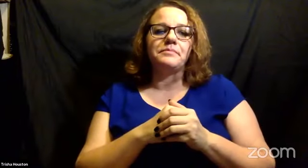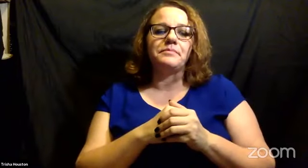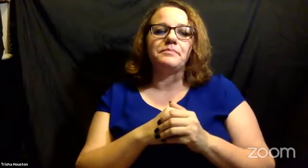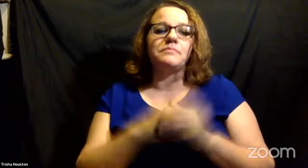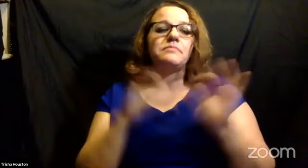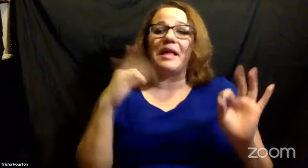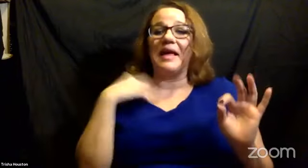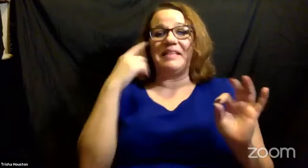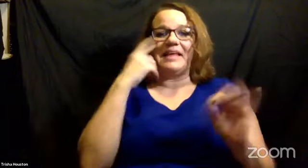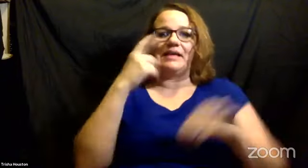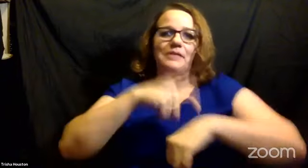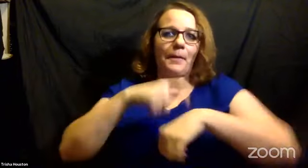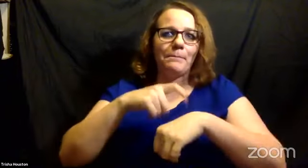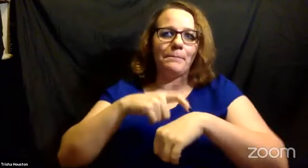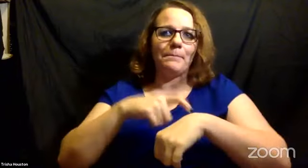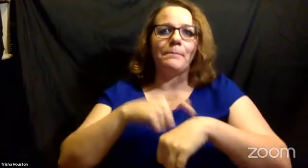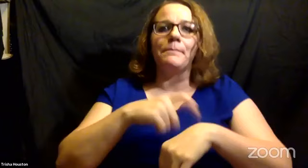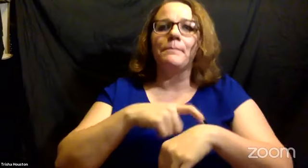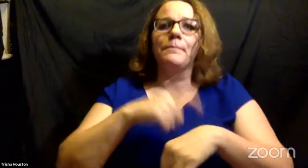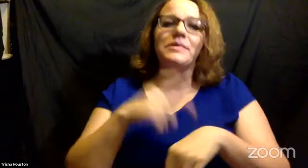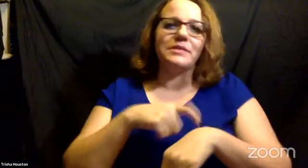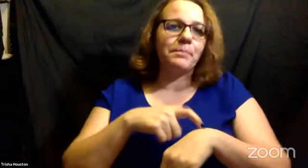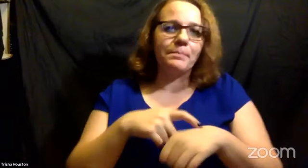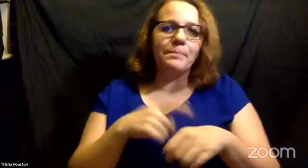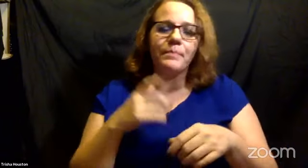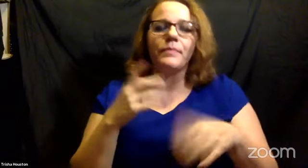We'll wait just another minute to see if there's any more.